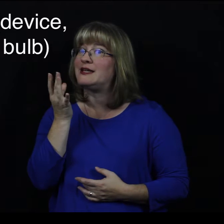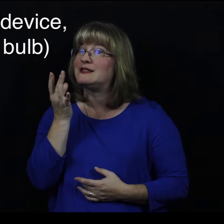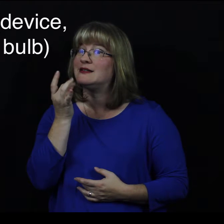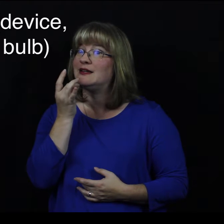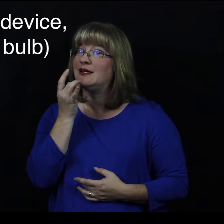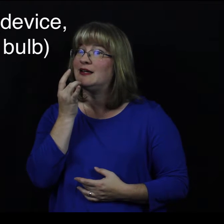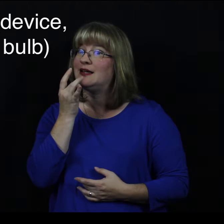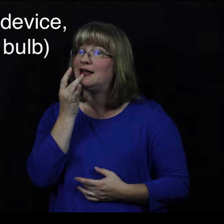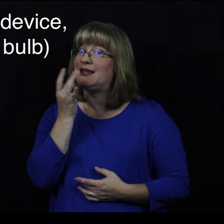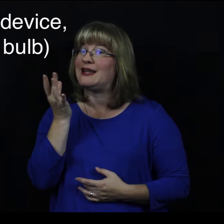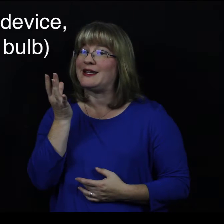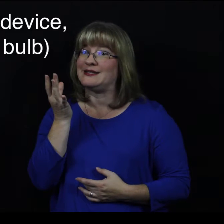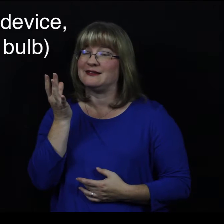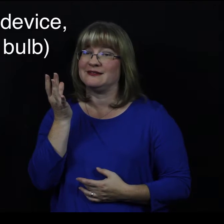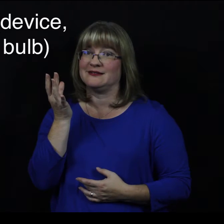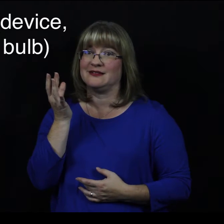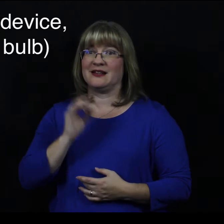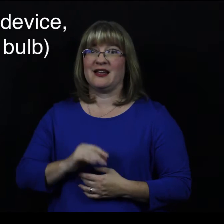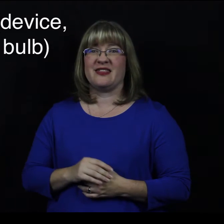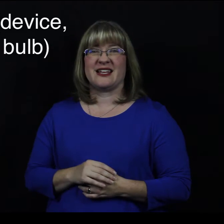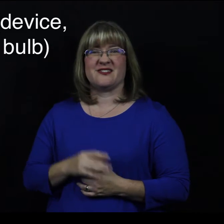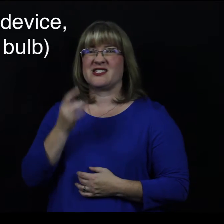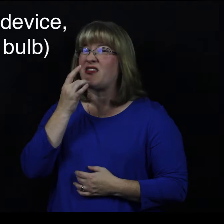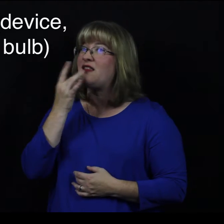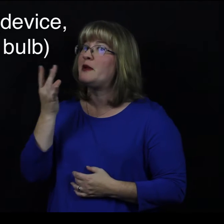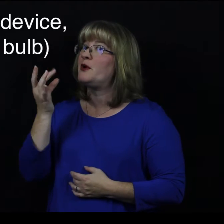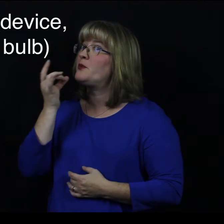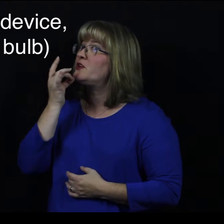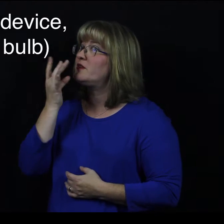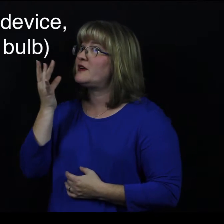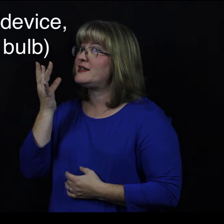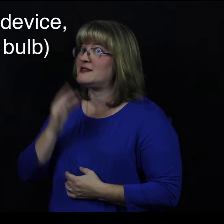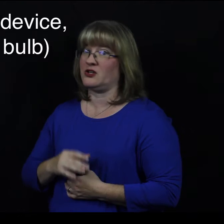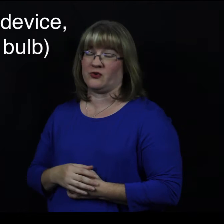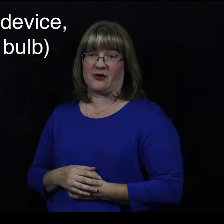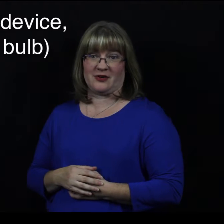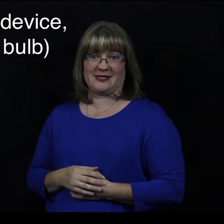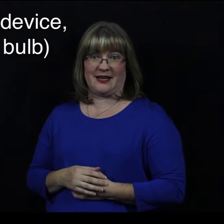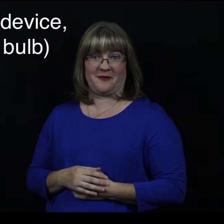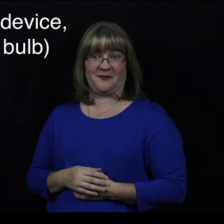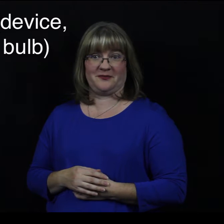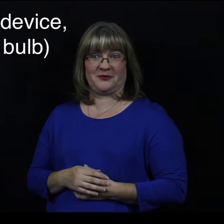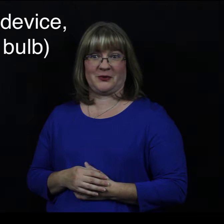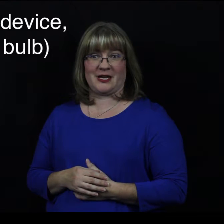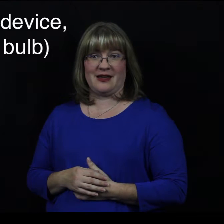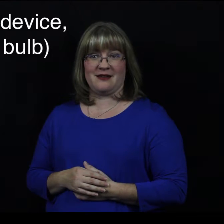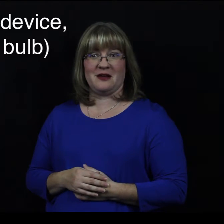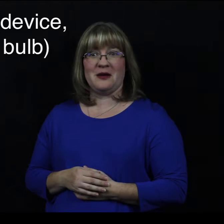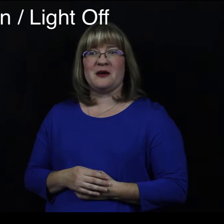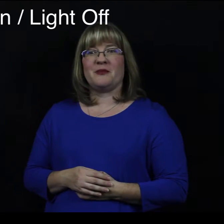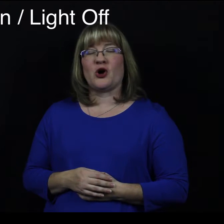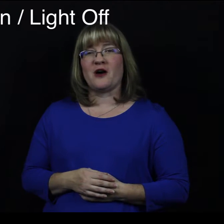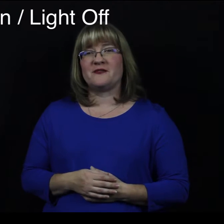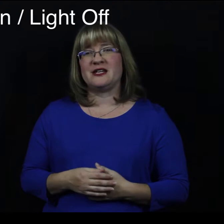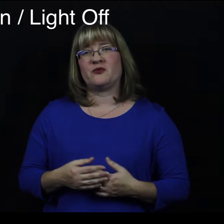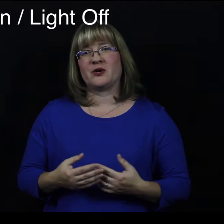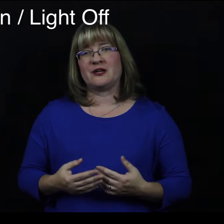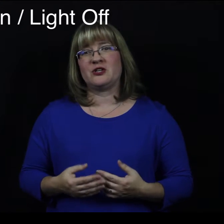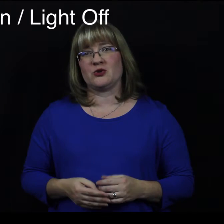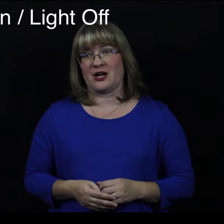Light, light. That's if it's a light bulb or device that you're referencing. Okay? But often if we're giving